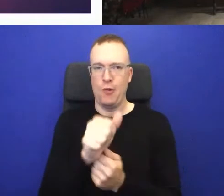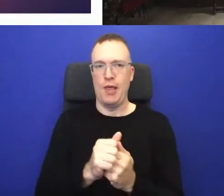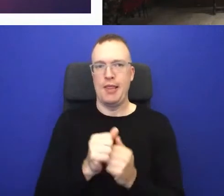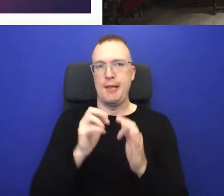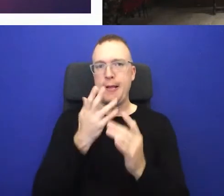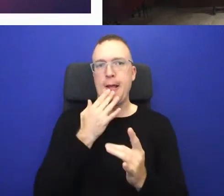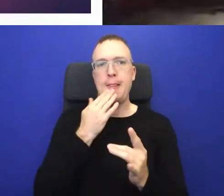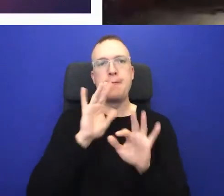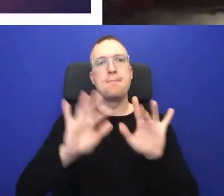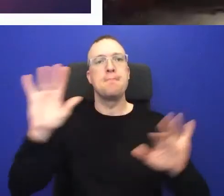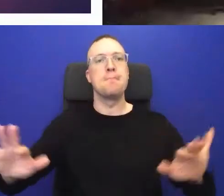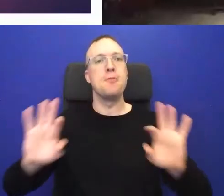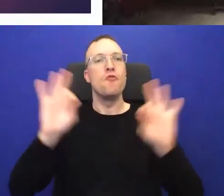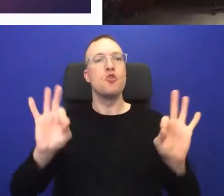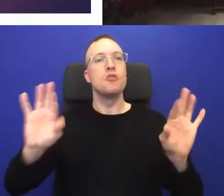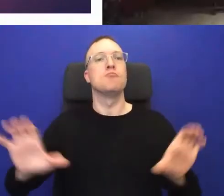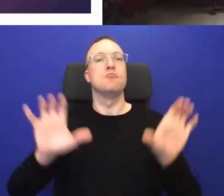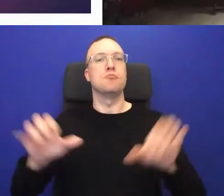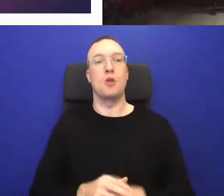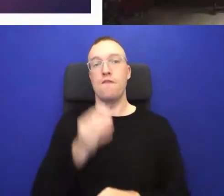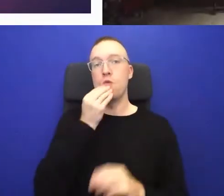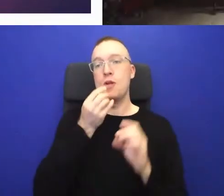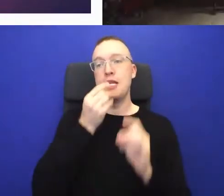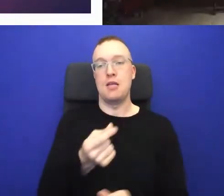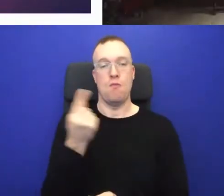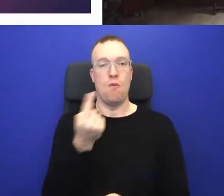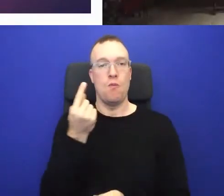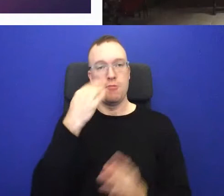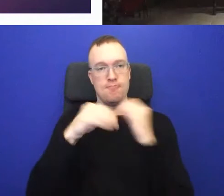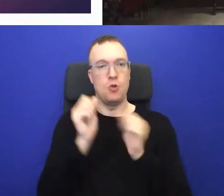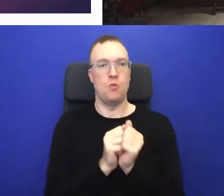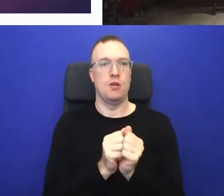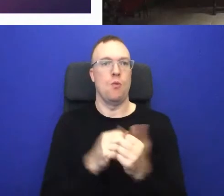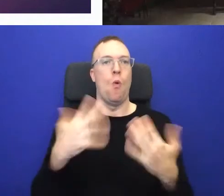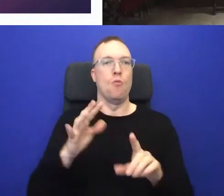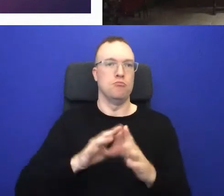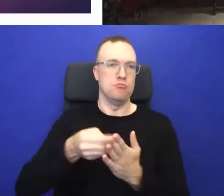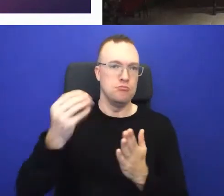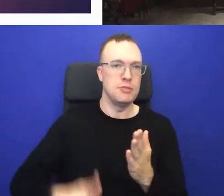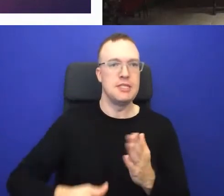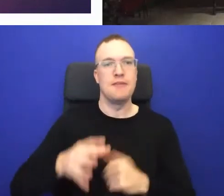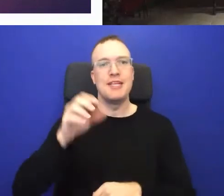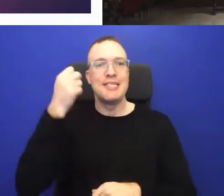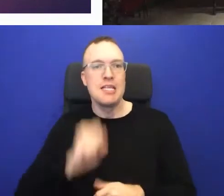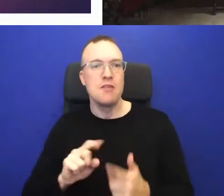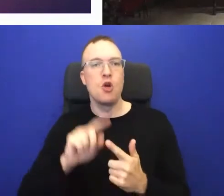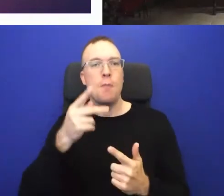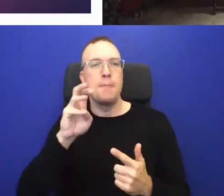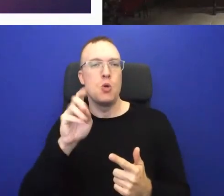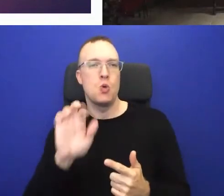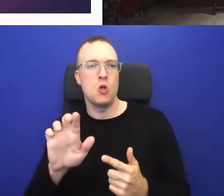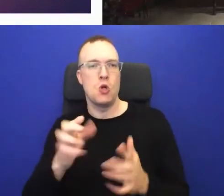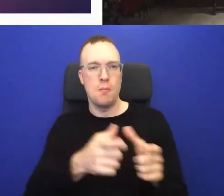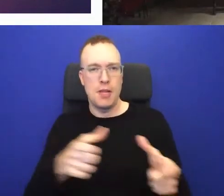curtains. The food was always delicious, eaten off priceless silver or pewter plates, one of which the host might